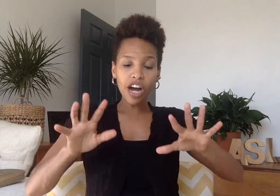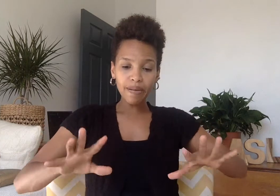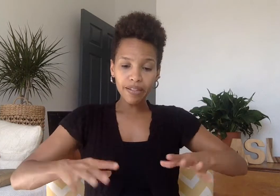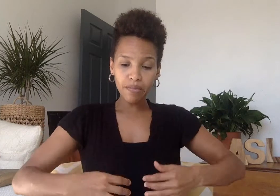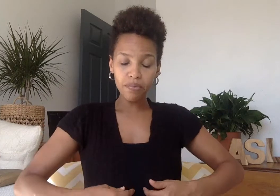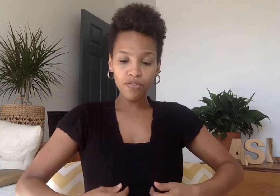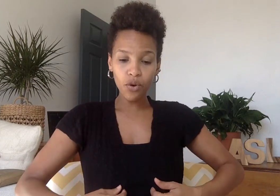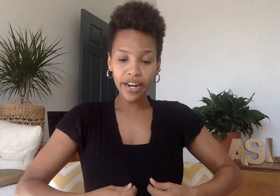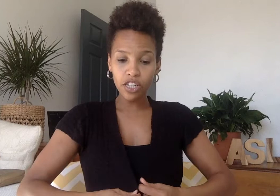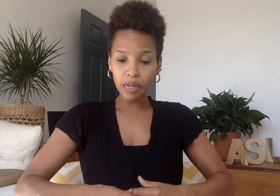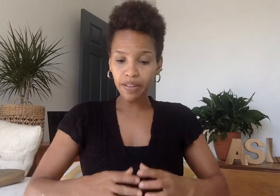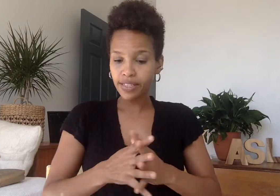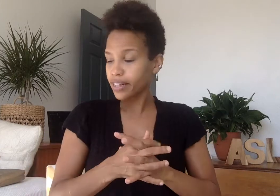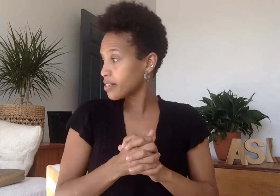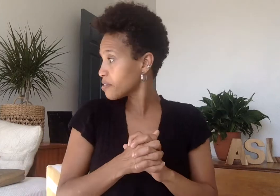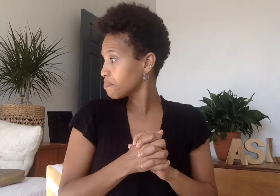about something before I talk about this sentence.